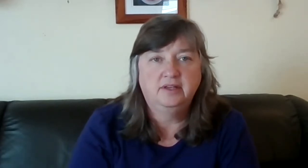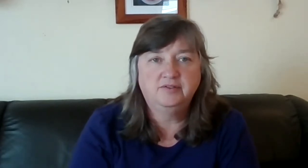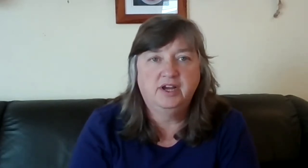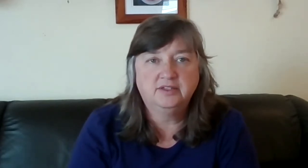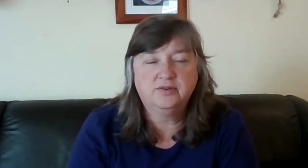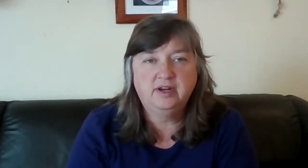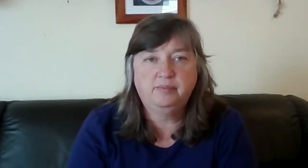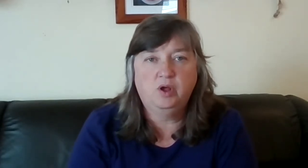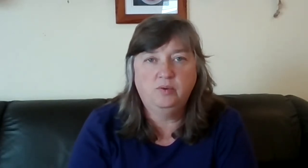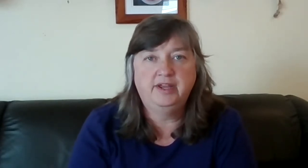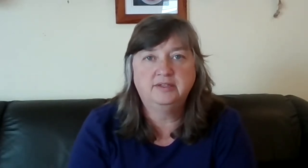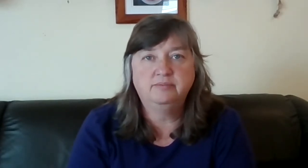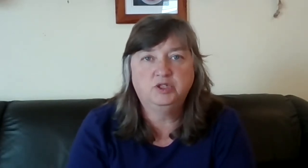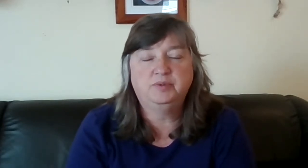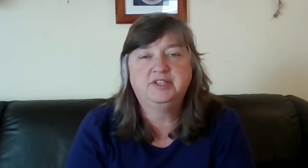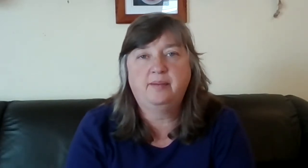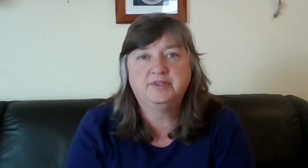if not straight up always, multiple taps.